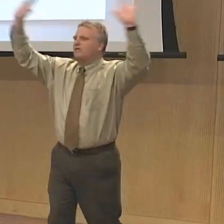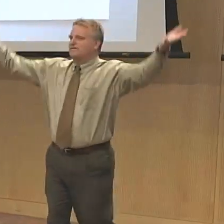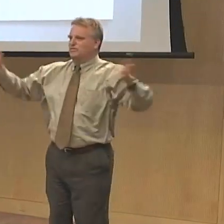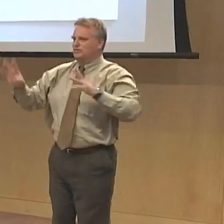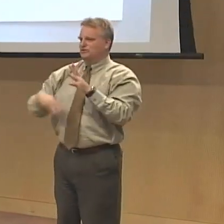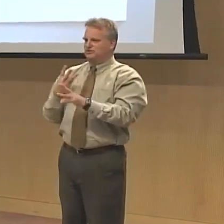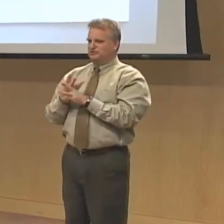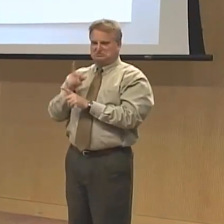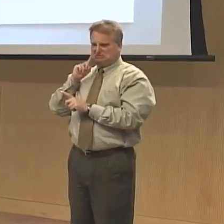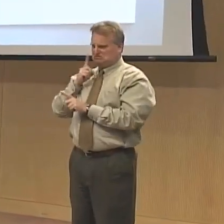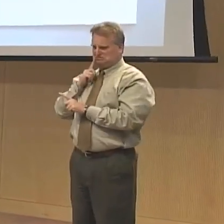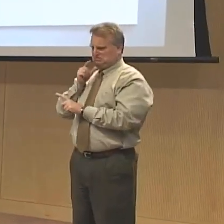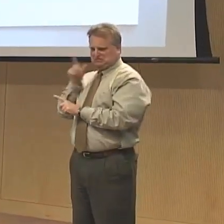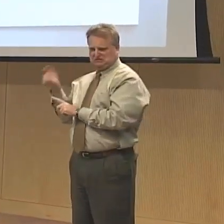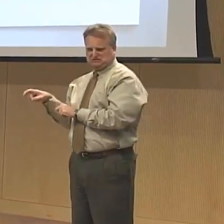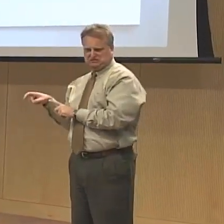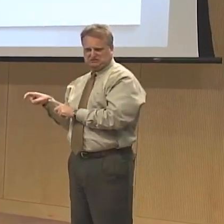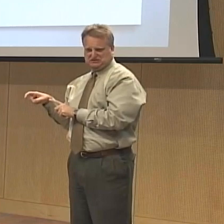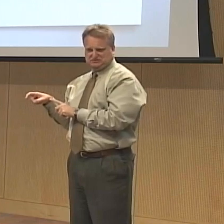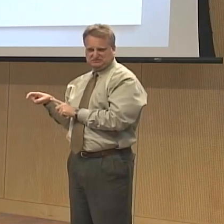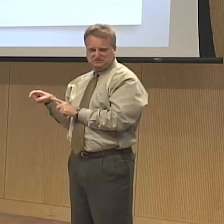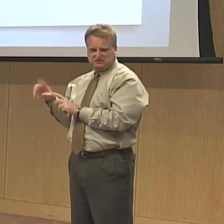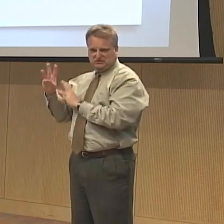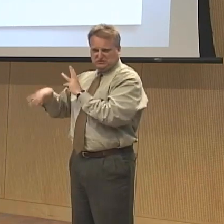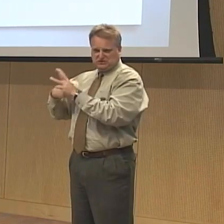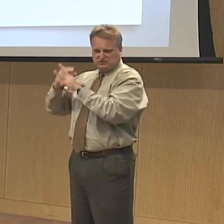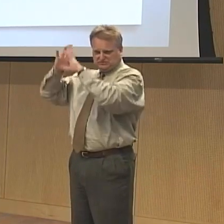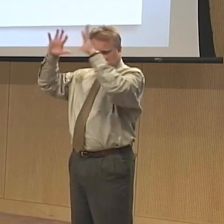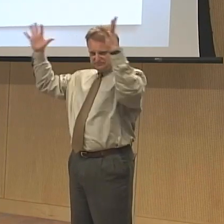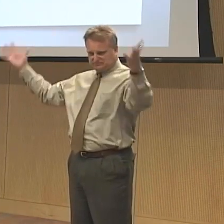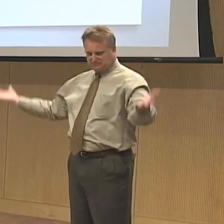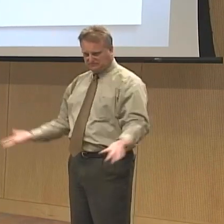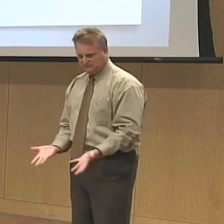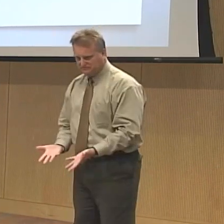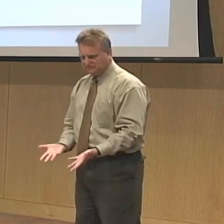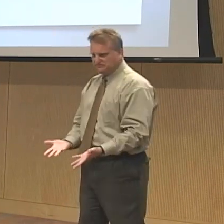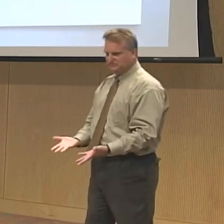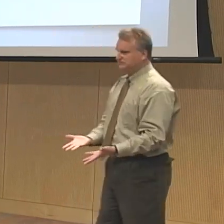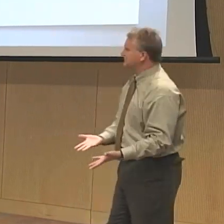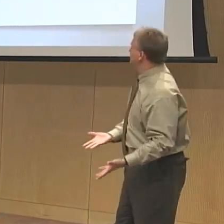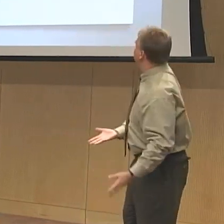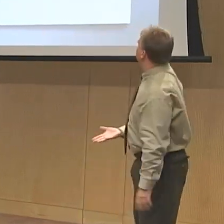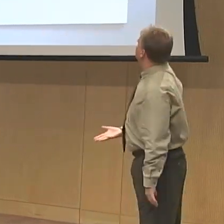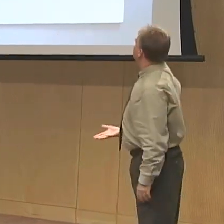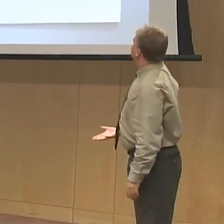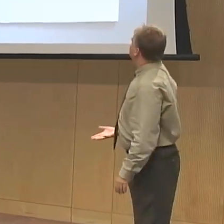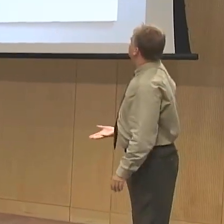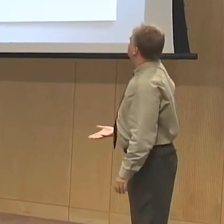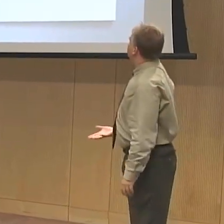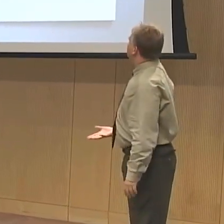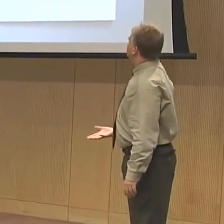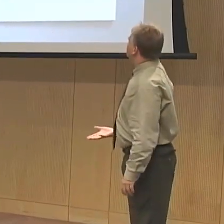world. Not just deaf people, but that's happening worldwide.